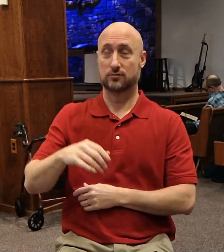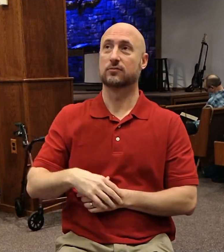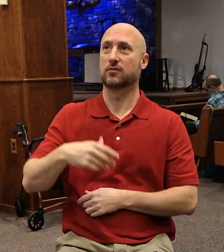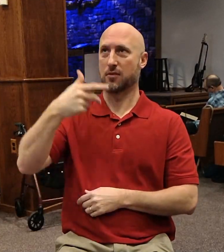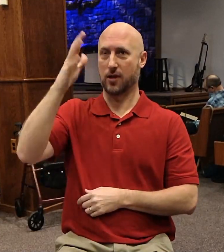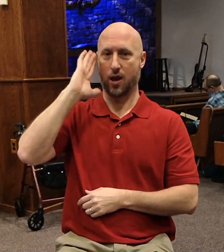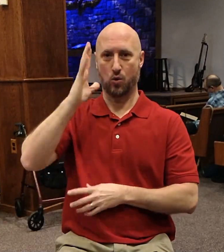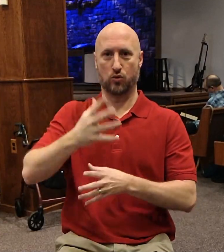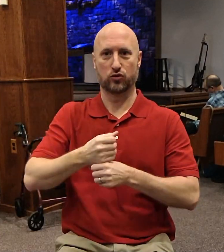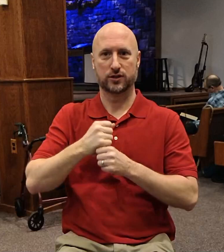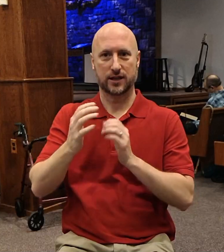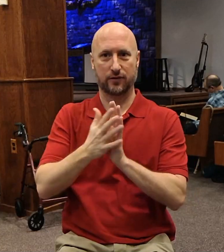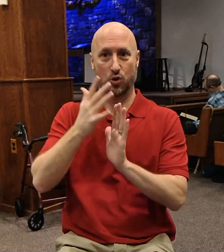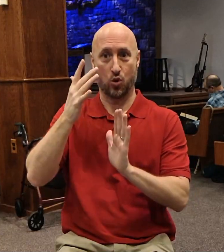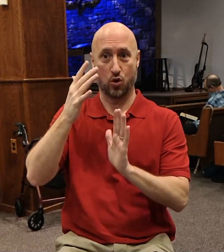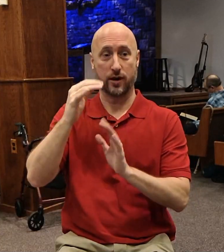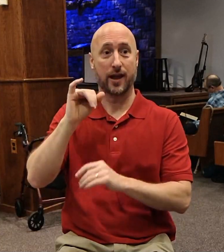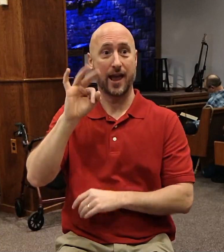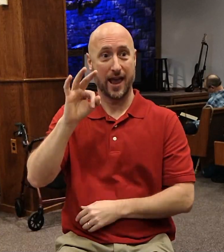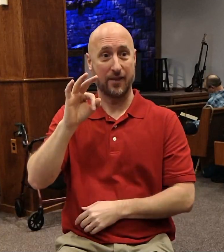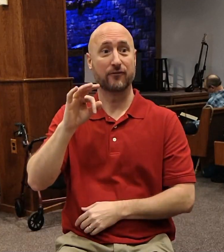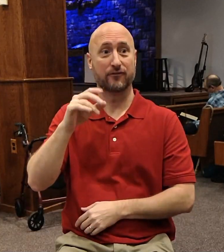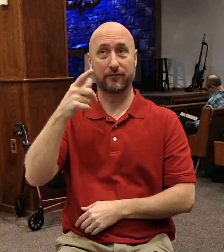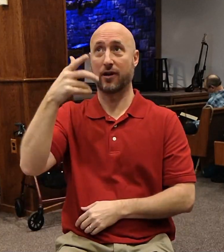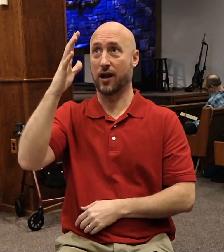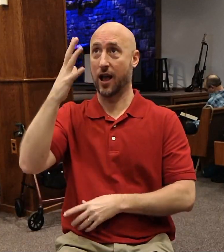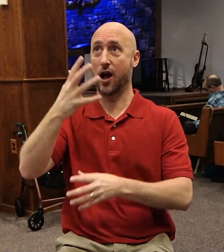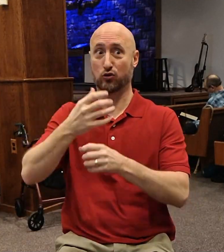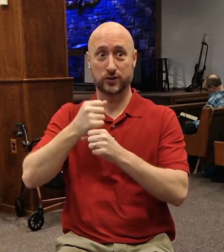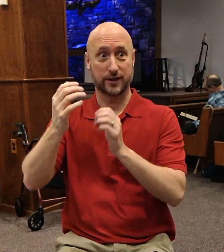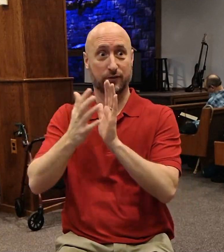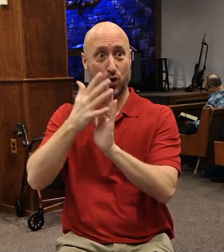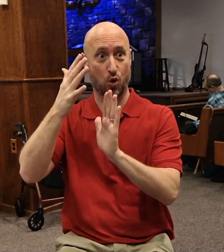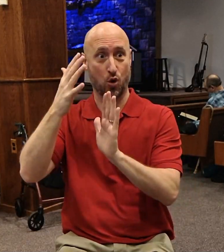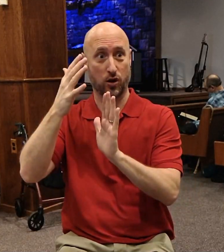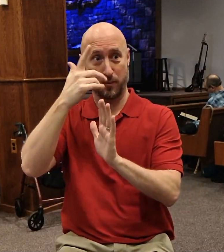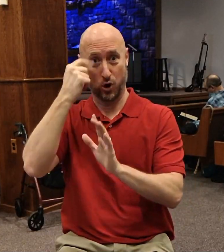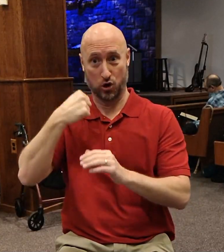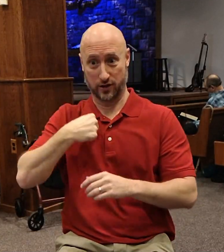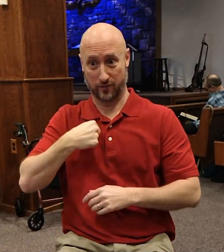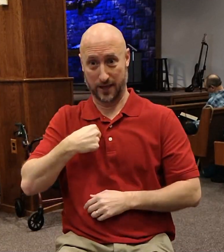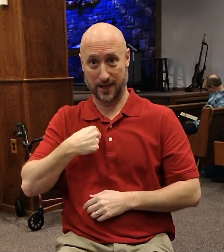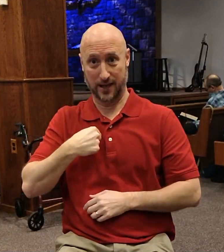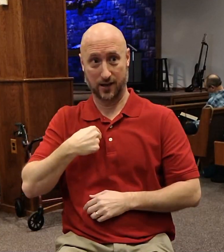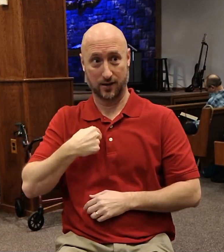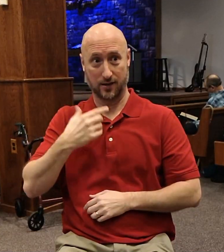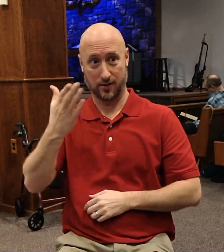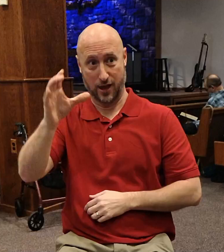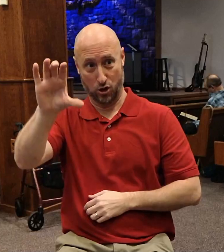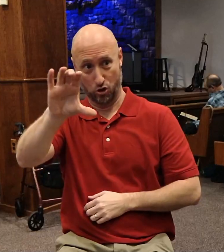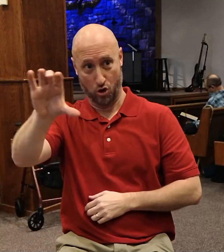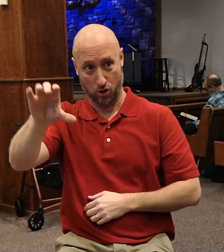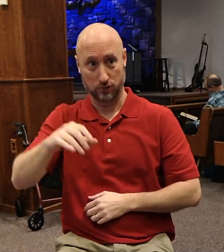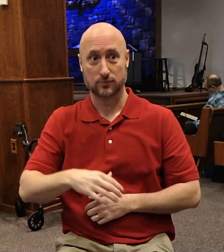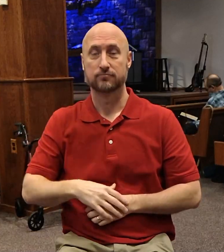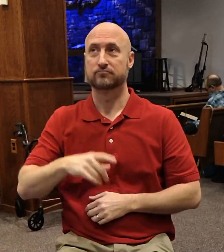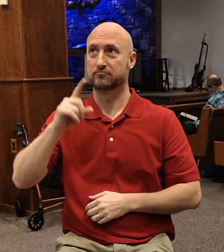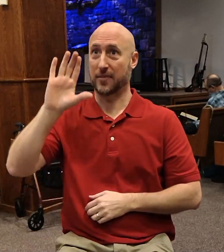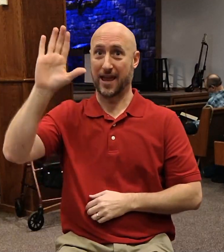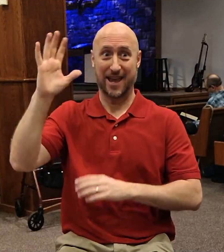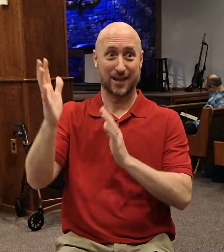in him, God shall also glorify him in himself and shall